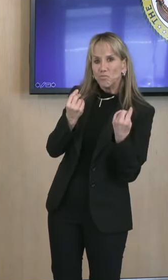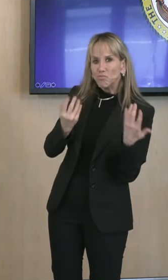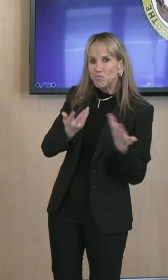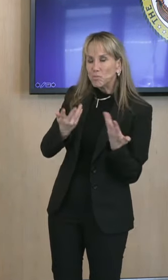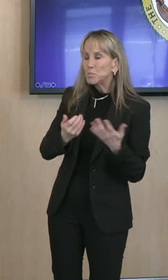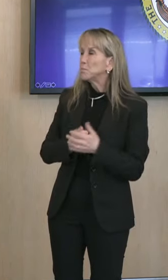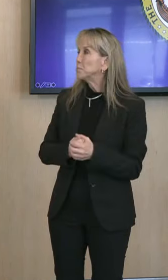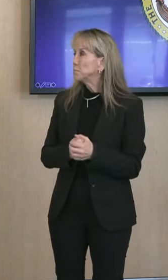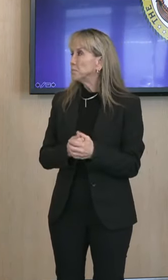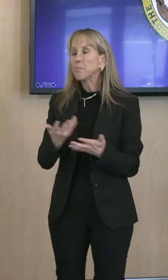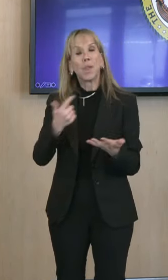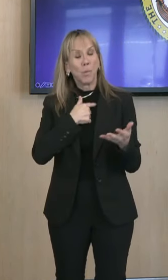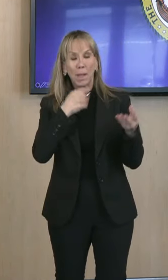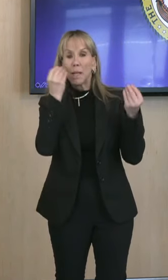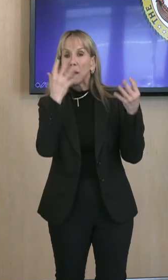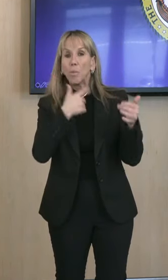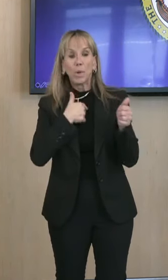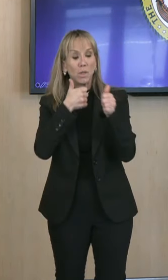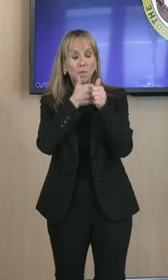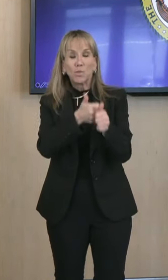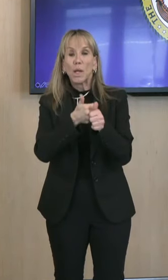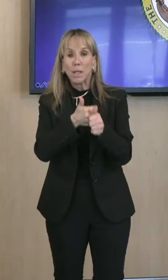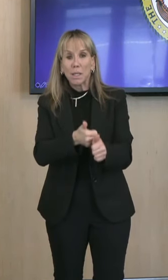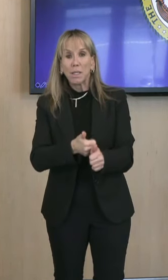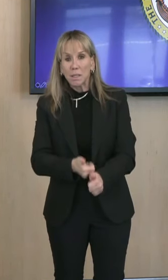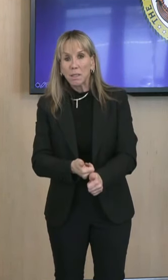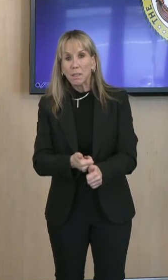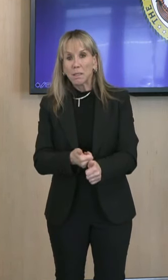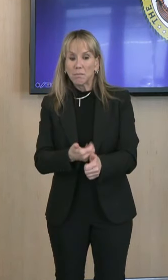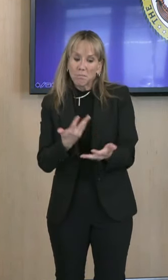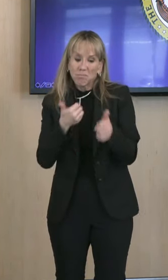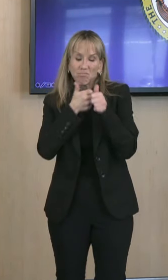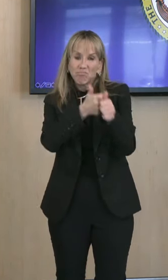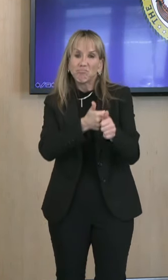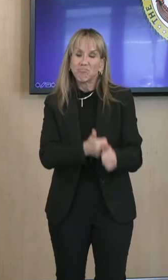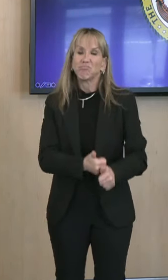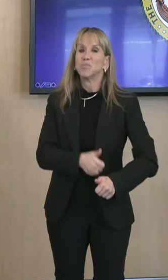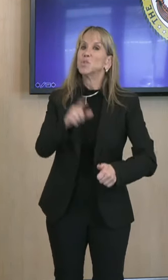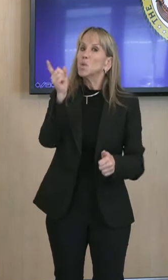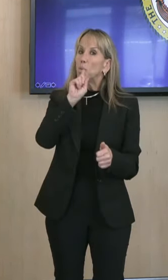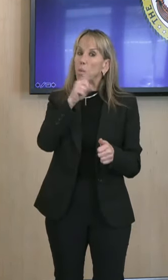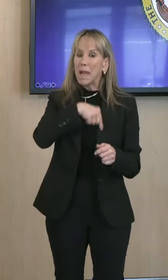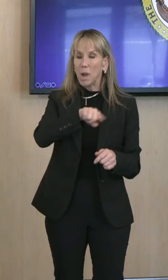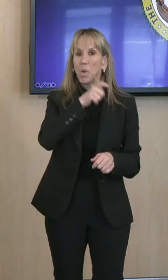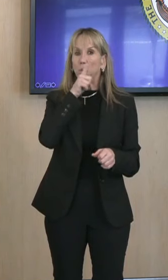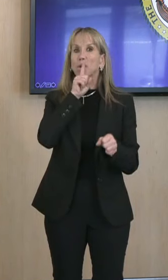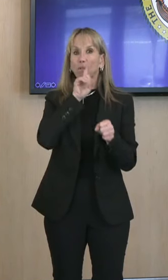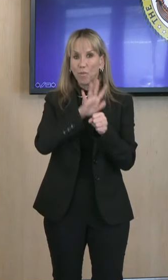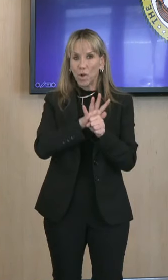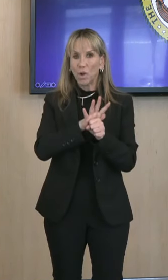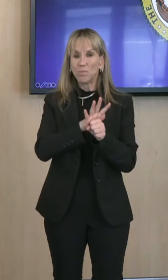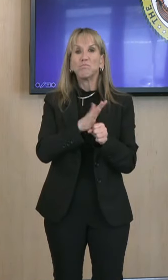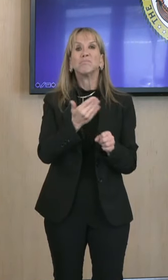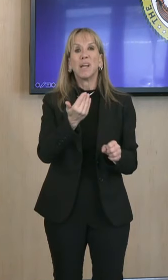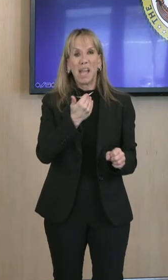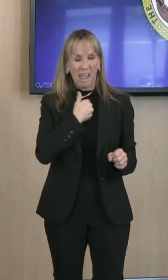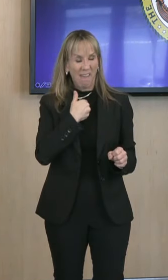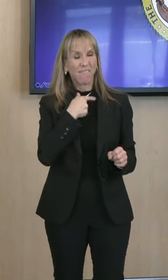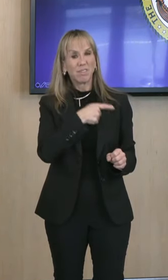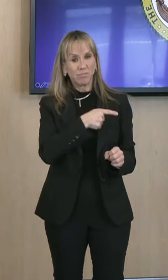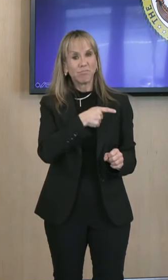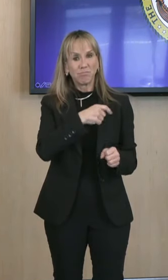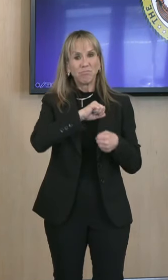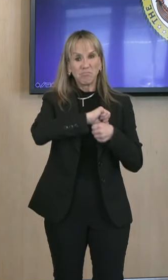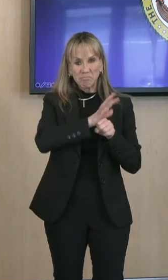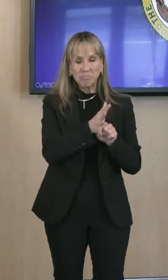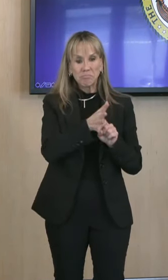we are tracking the residents of where individuals who have been confirmed as positive cases,